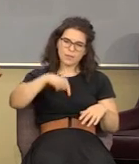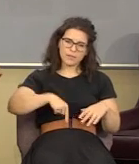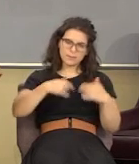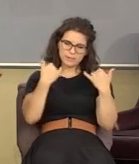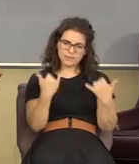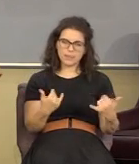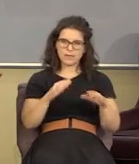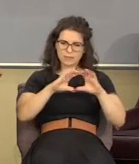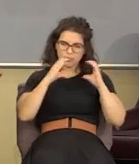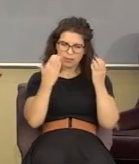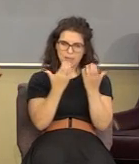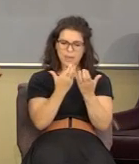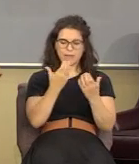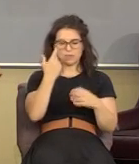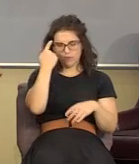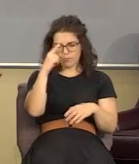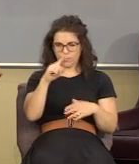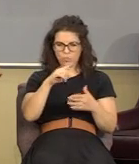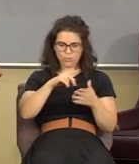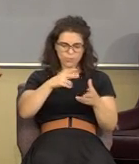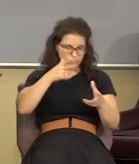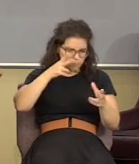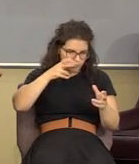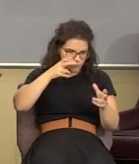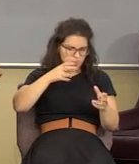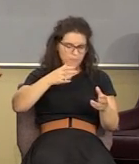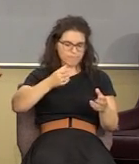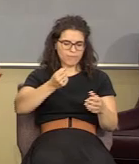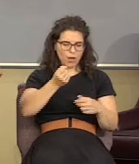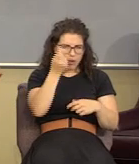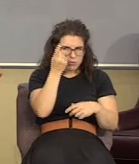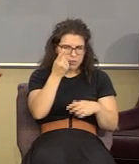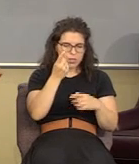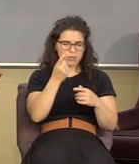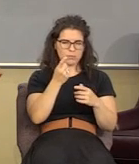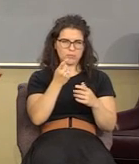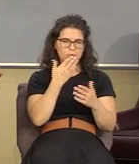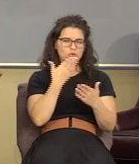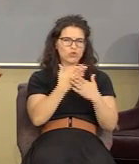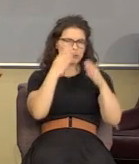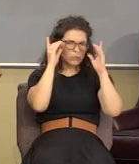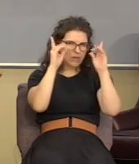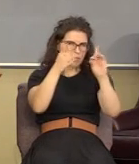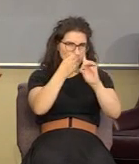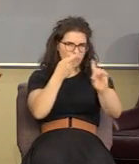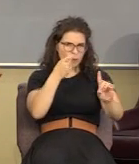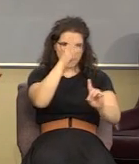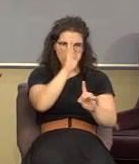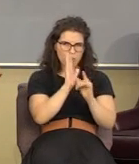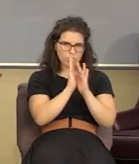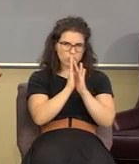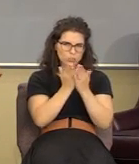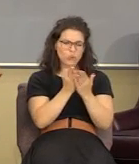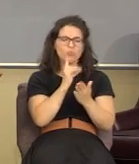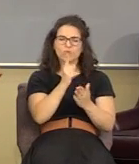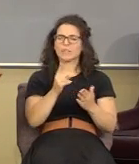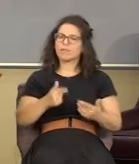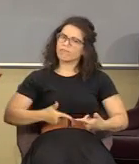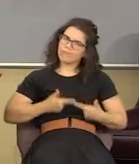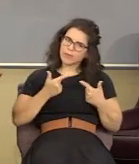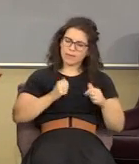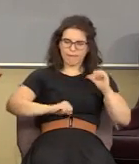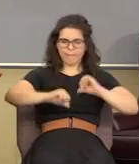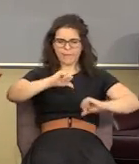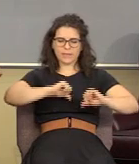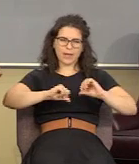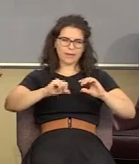This is a classroom for the intake of sound doctrine out of God's Word. And a local church is really more than that. It's really sort of a life science laboratory